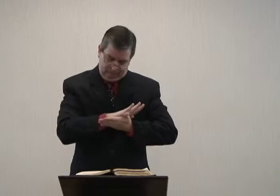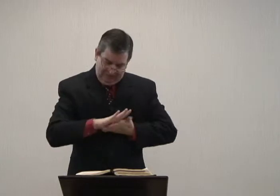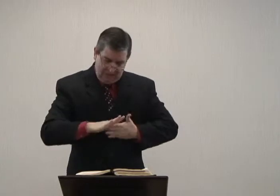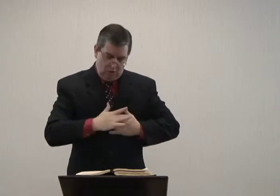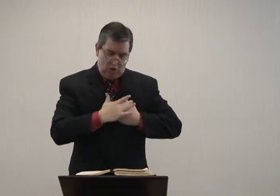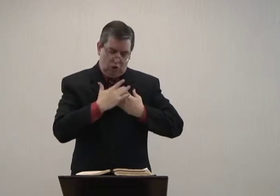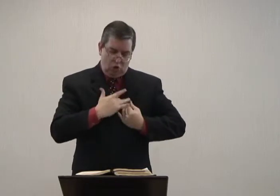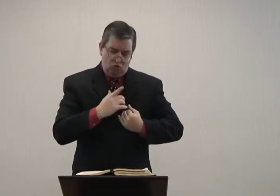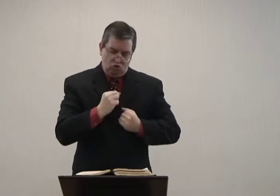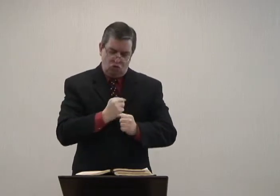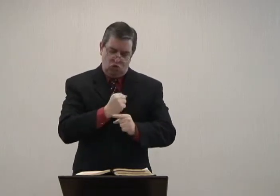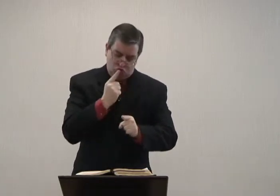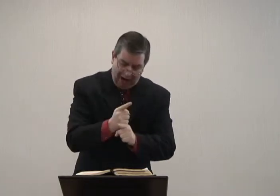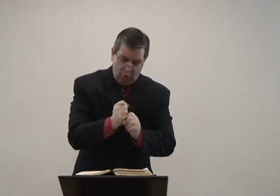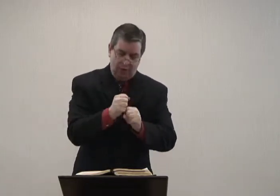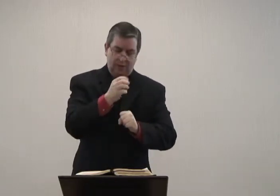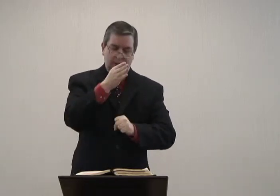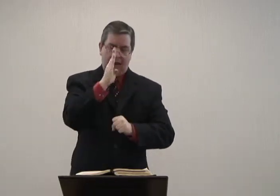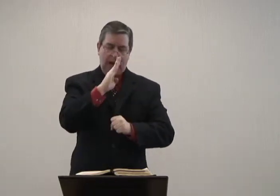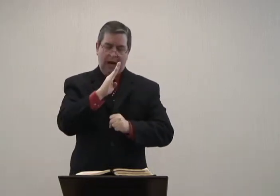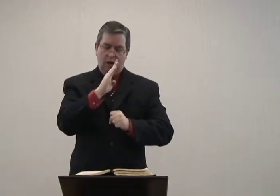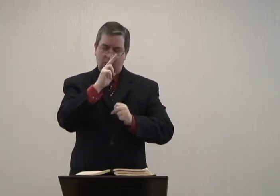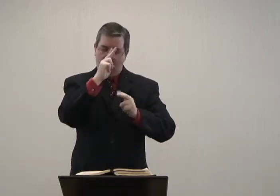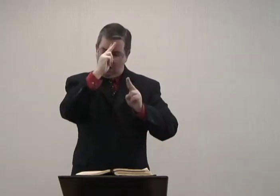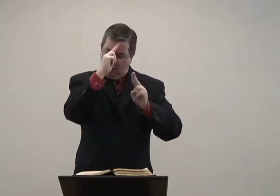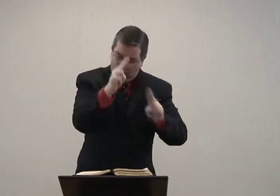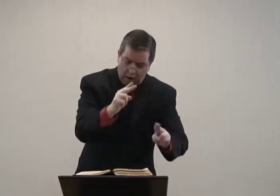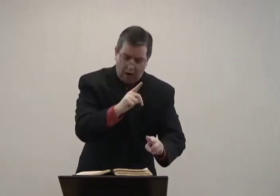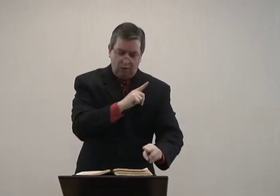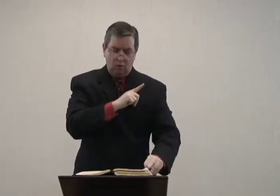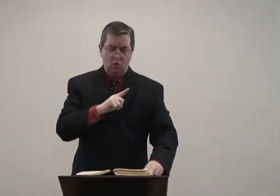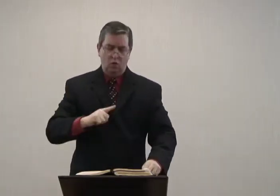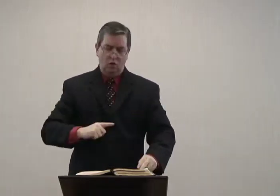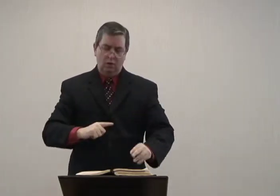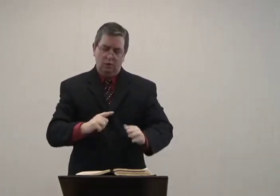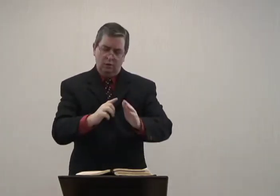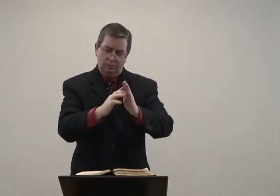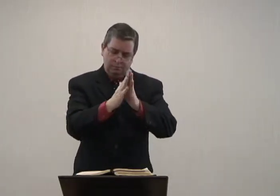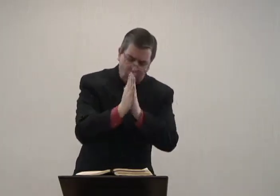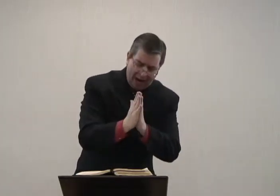You have to first clear your own heart and do right with God. And honor the Lord.